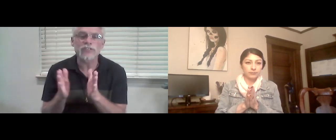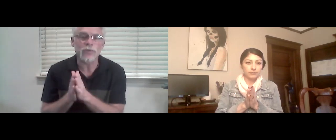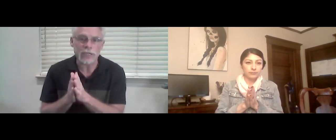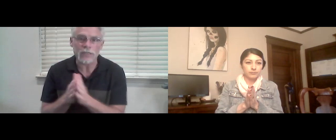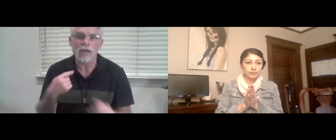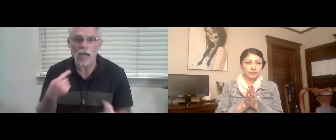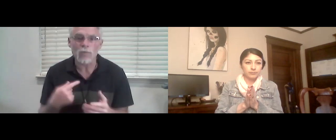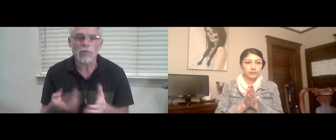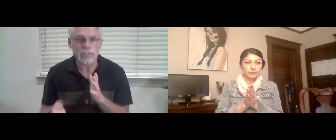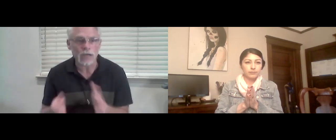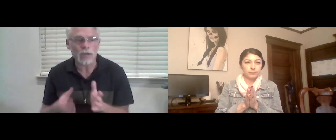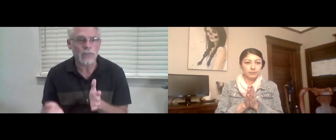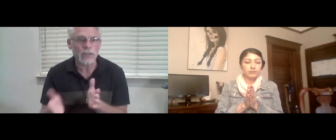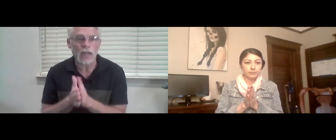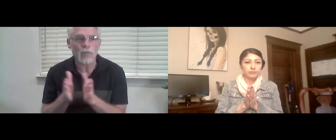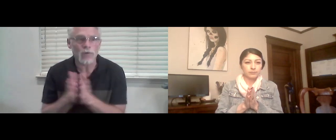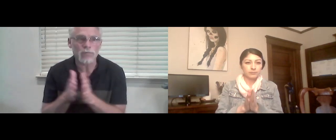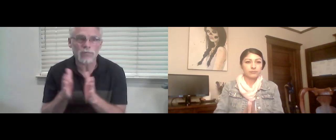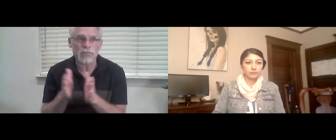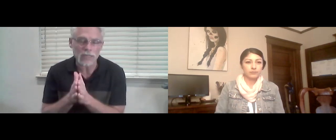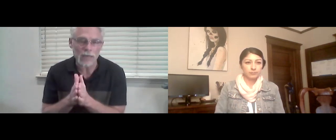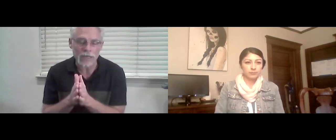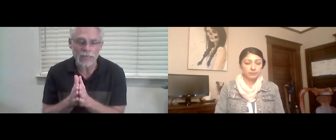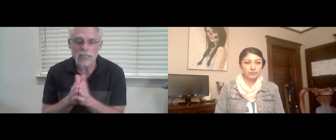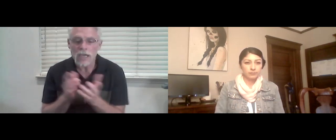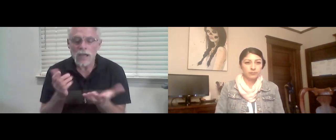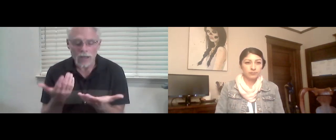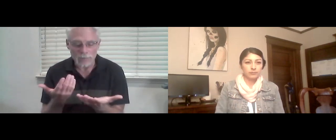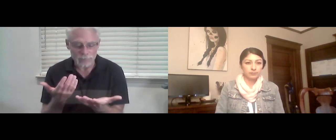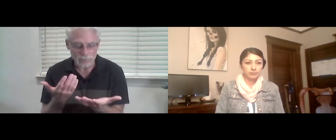actually doing it. I will stomp my feet. I will clap my hands.